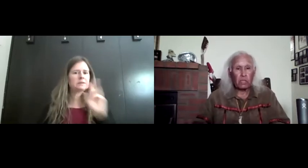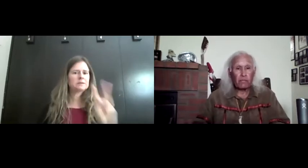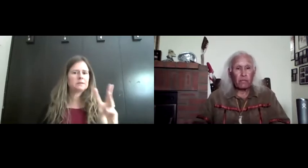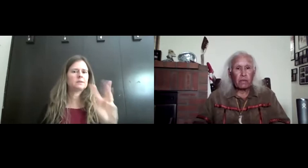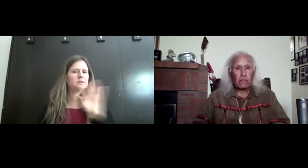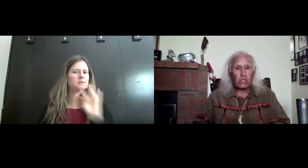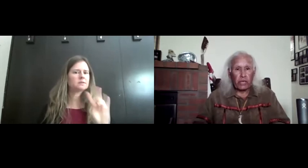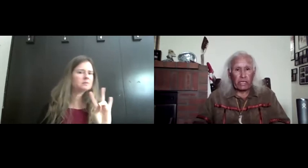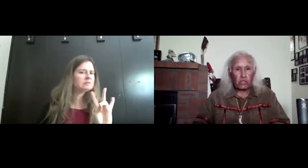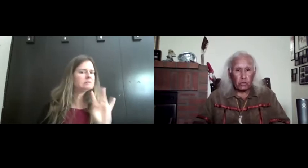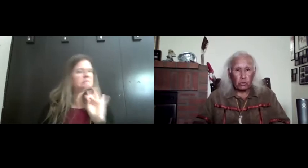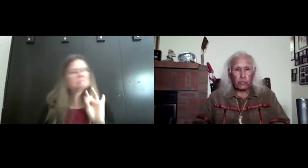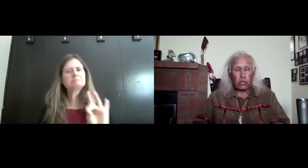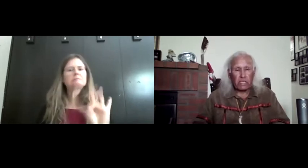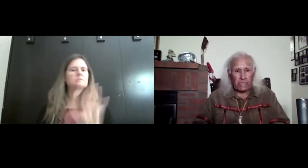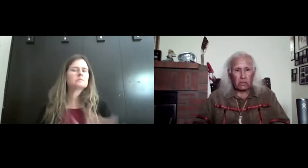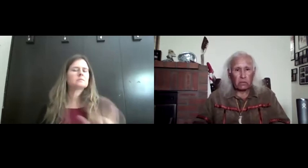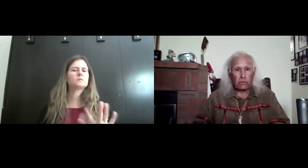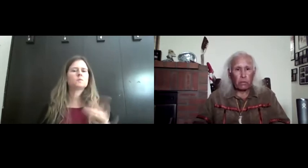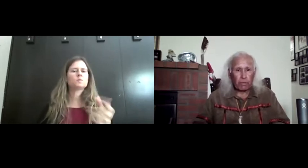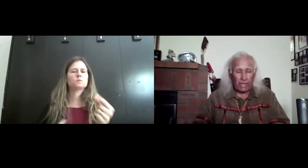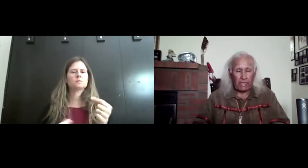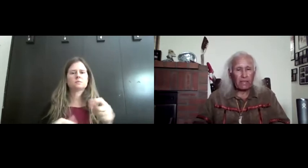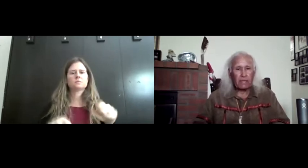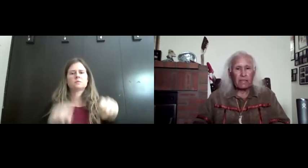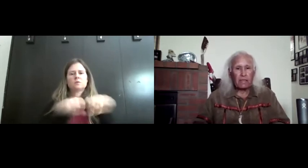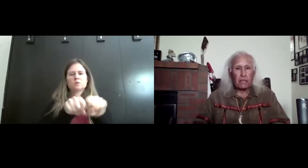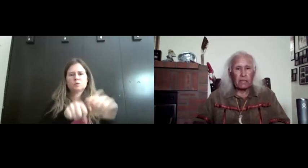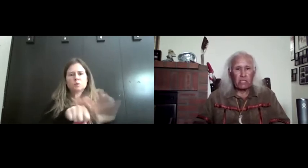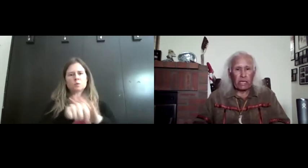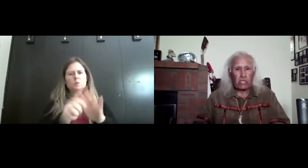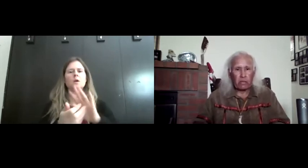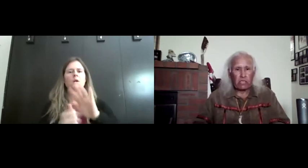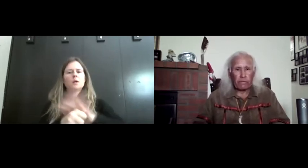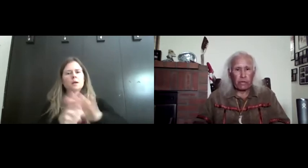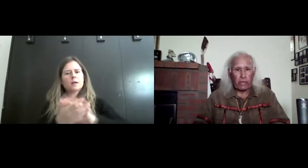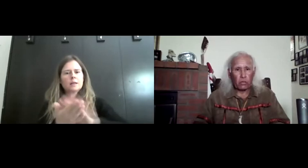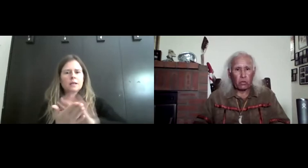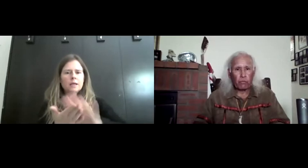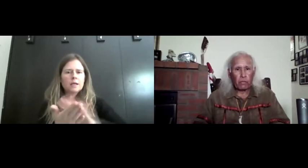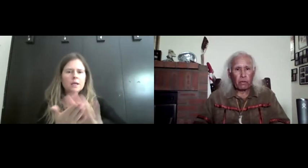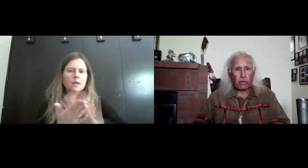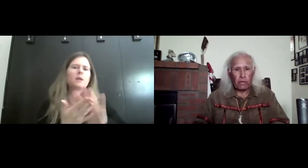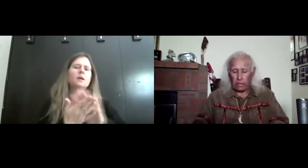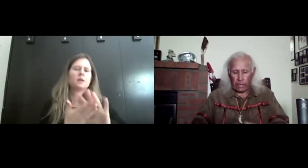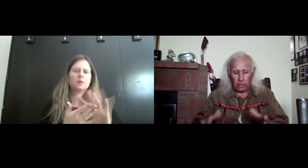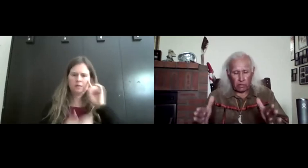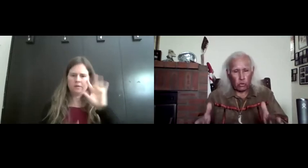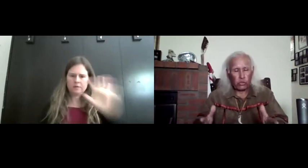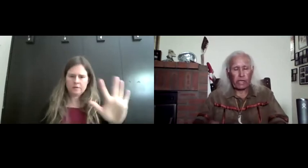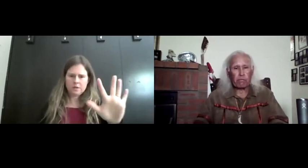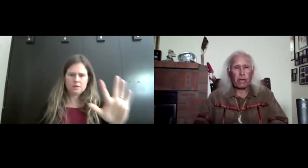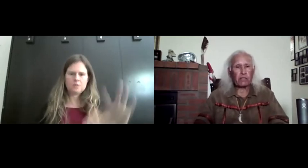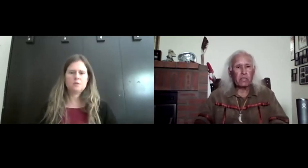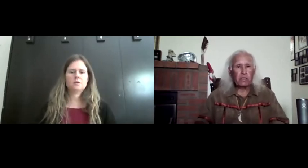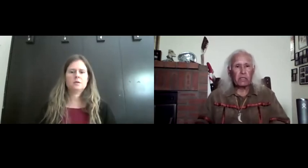6, 7 years old, 8 years old, shining shoes for a nickel, for a penny in downtown San Fernando, that he had his shoe